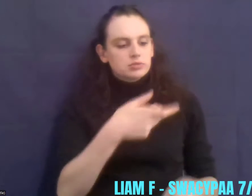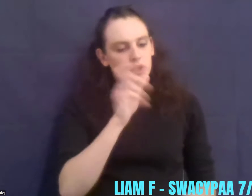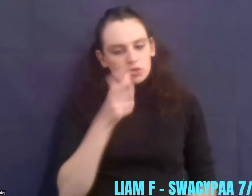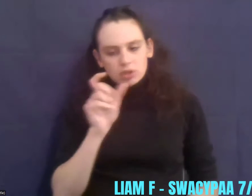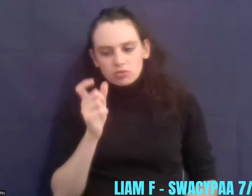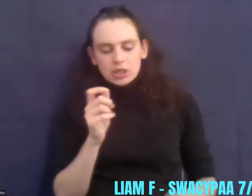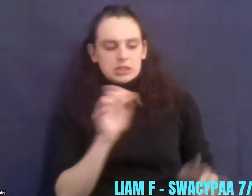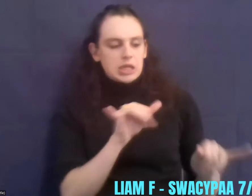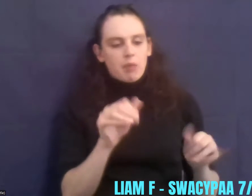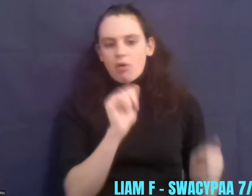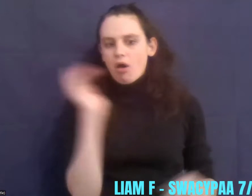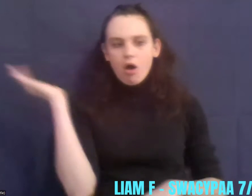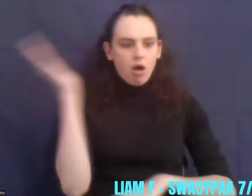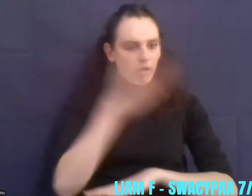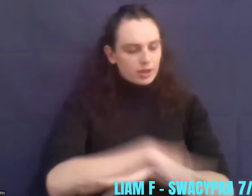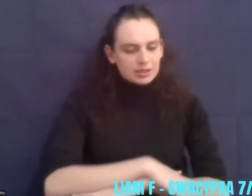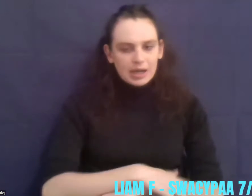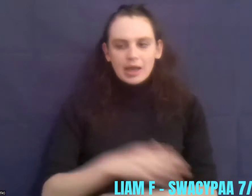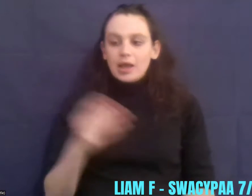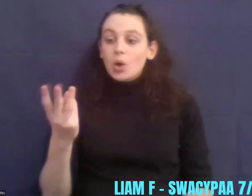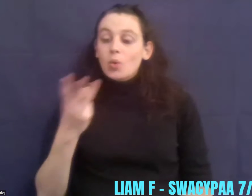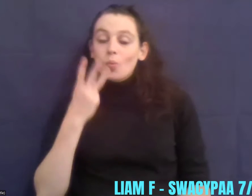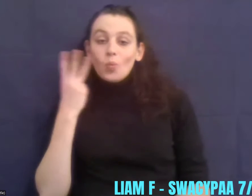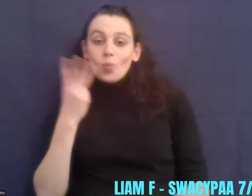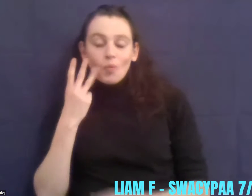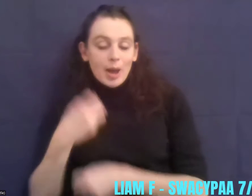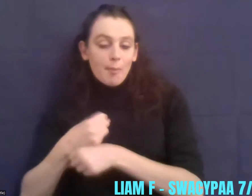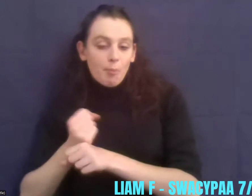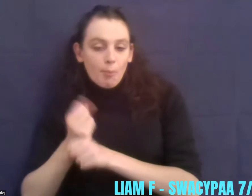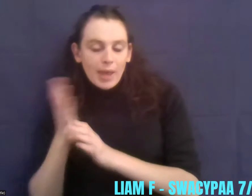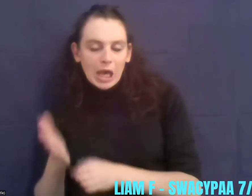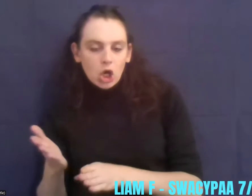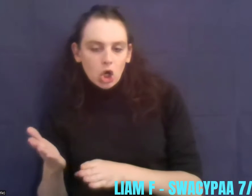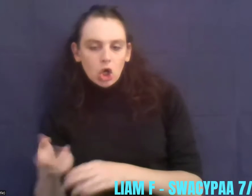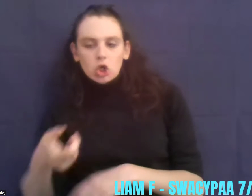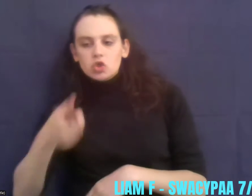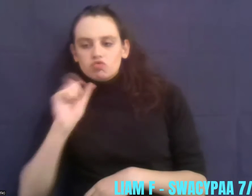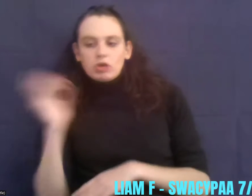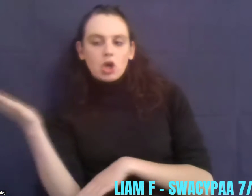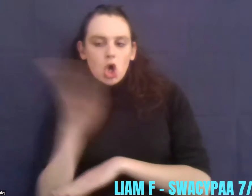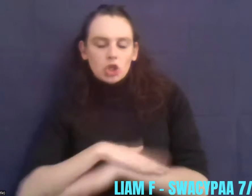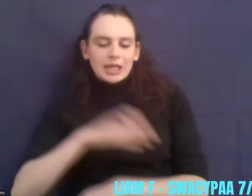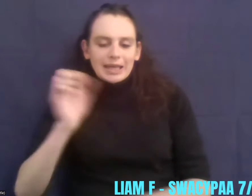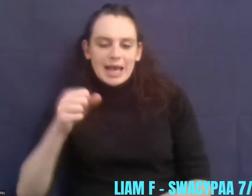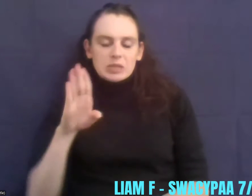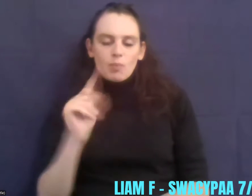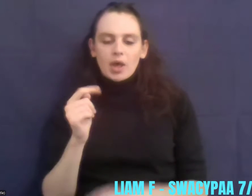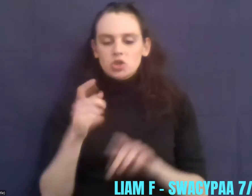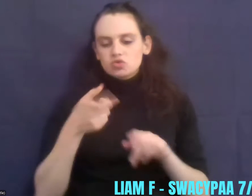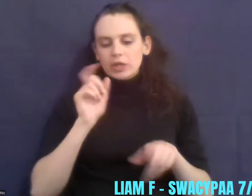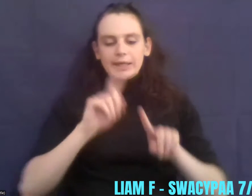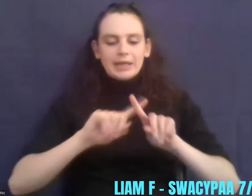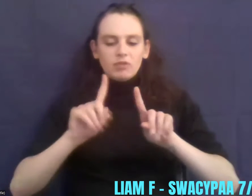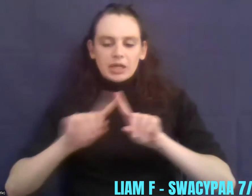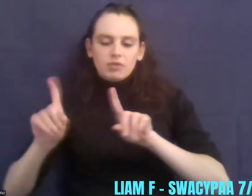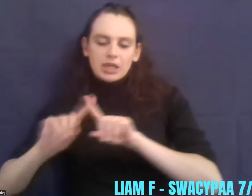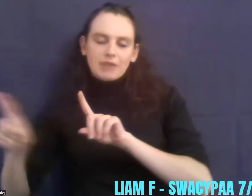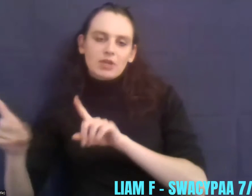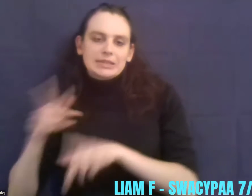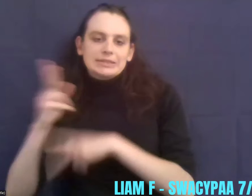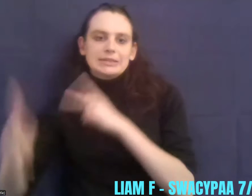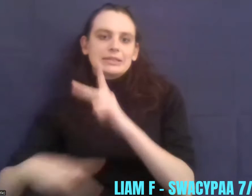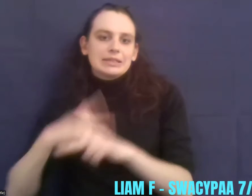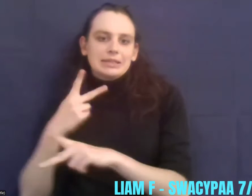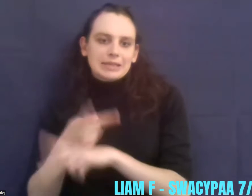spends his day drinking many things. And yeah, I didn't see a problem with my drinking, um,